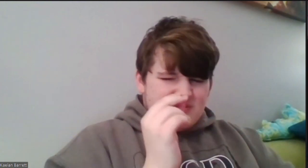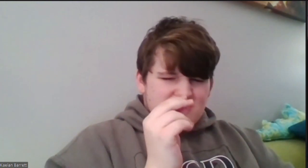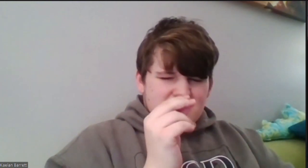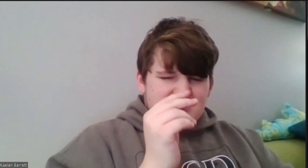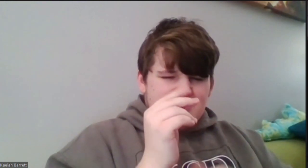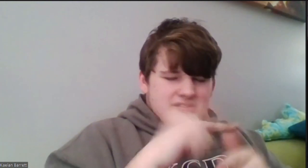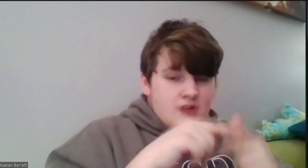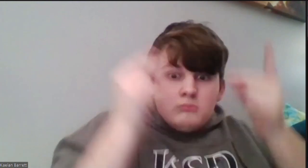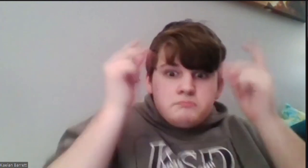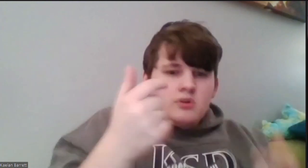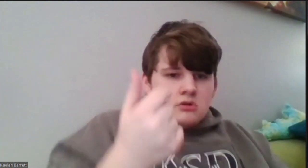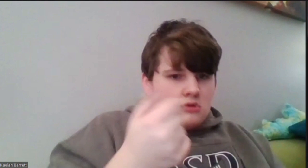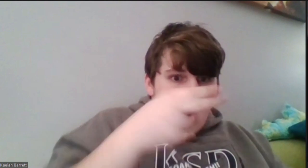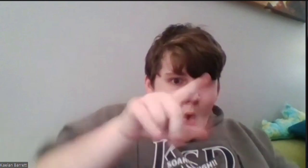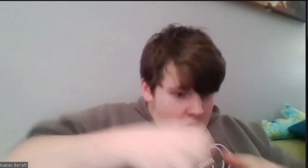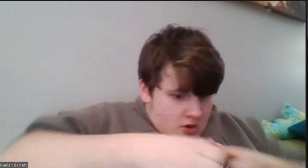and wondering and asking questions. And boom!